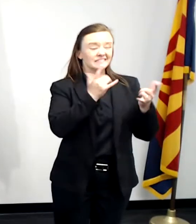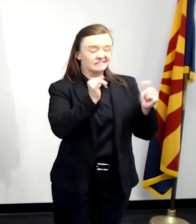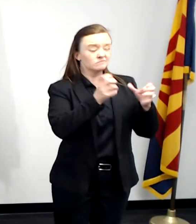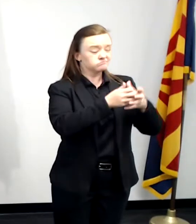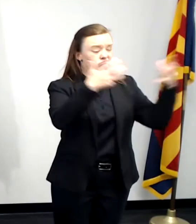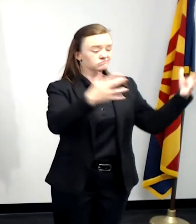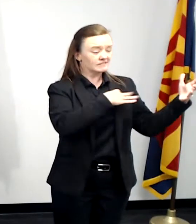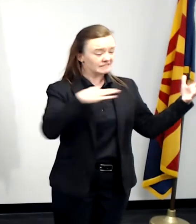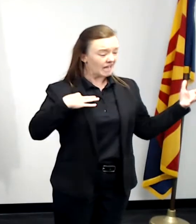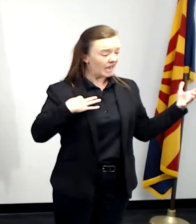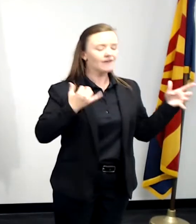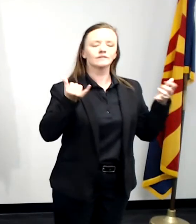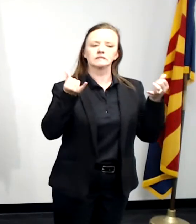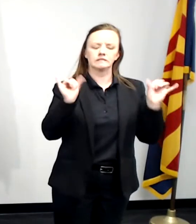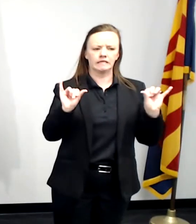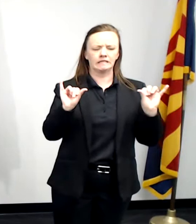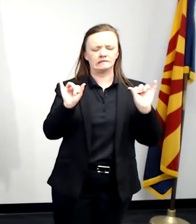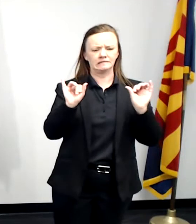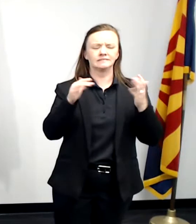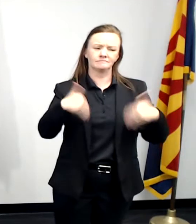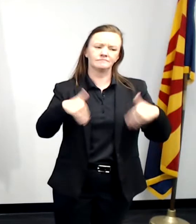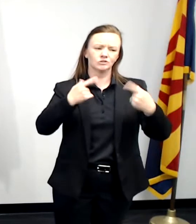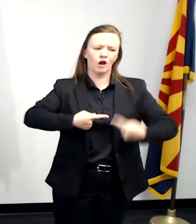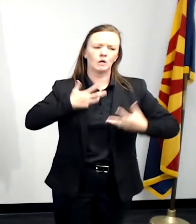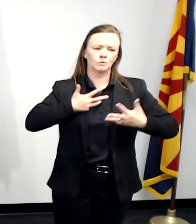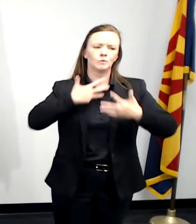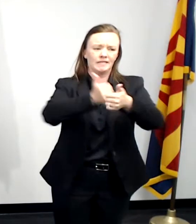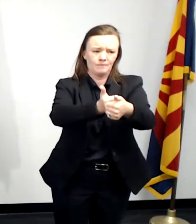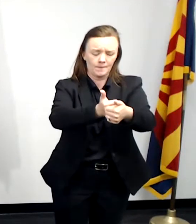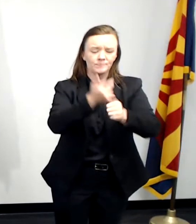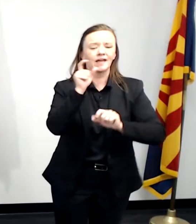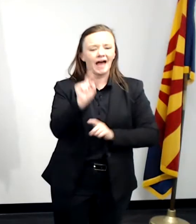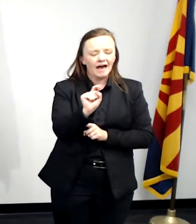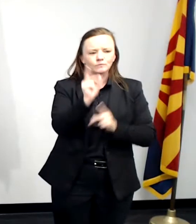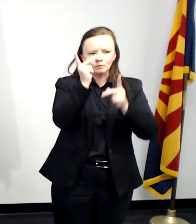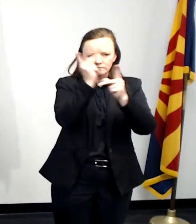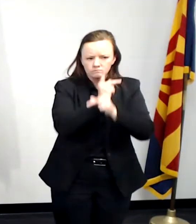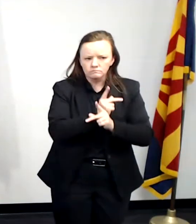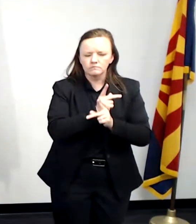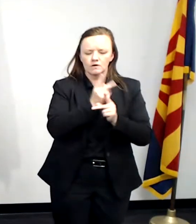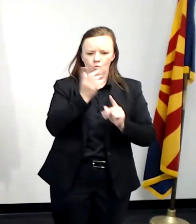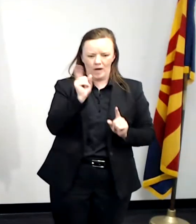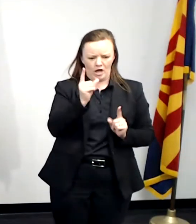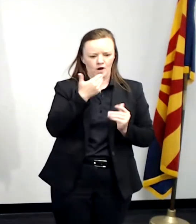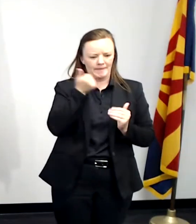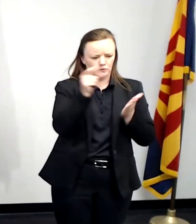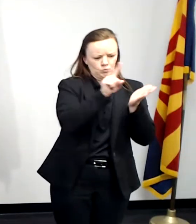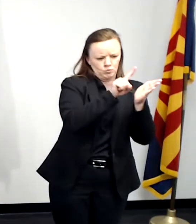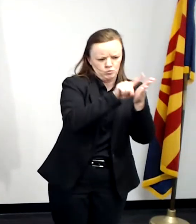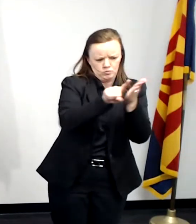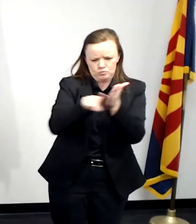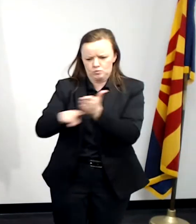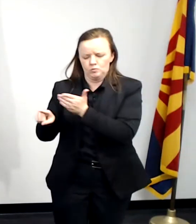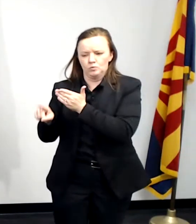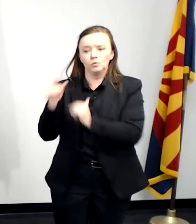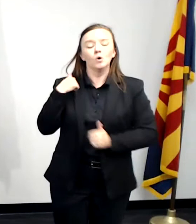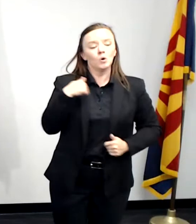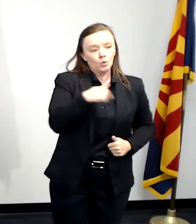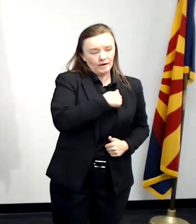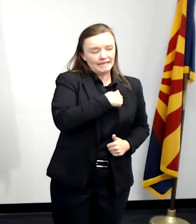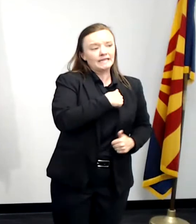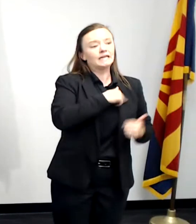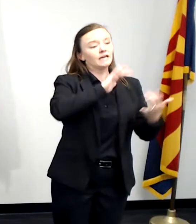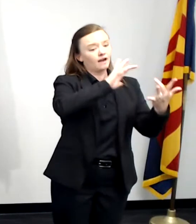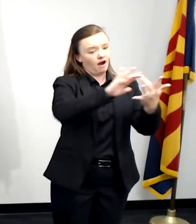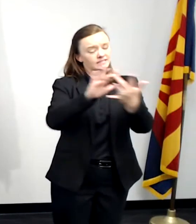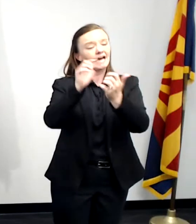still having to maximize what we spend time on. So we are still in a position where we're contacting every single